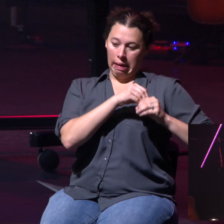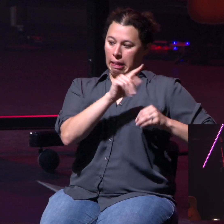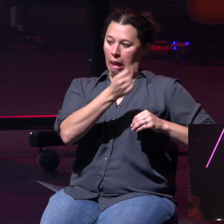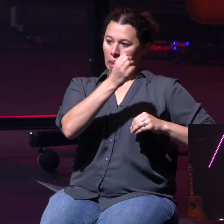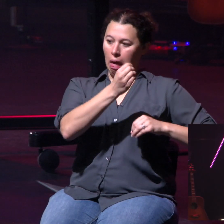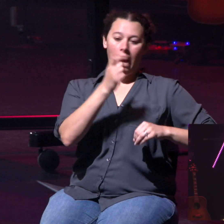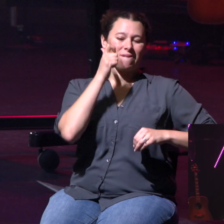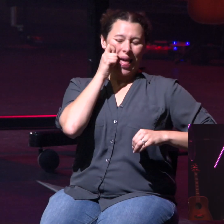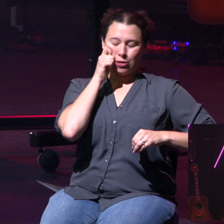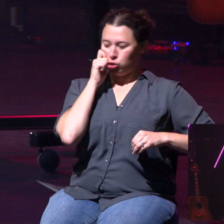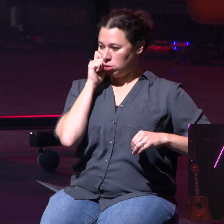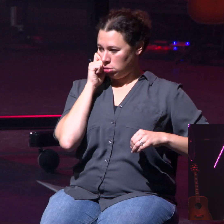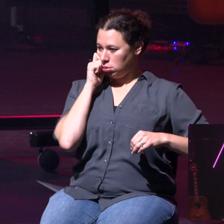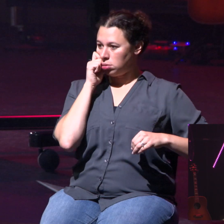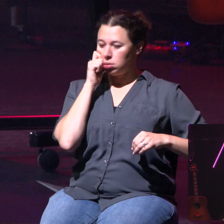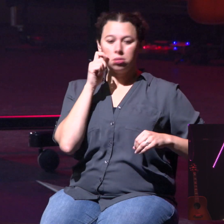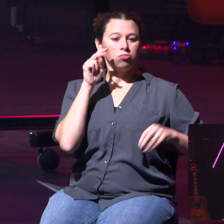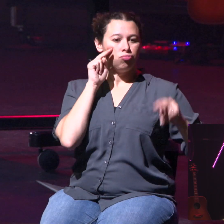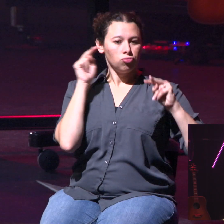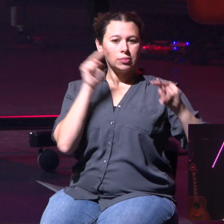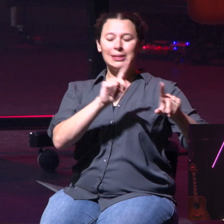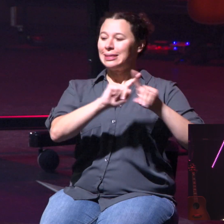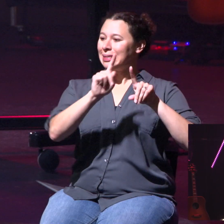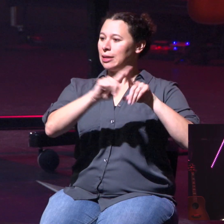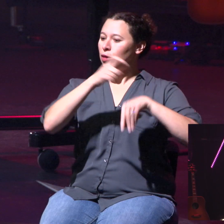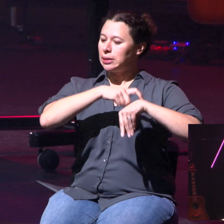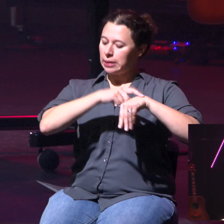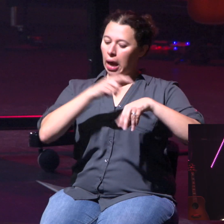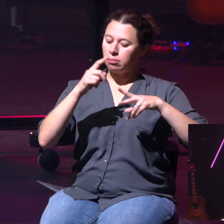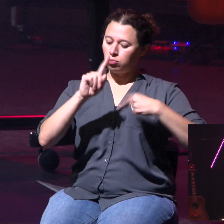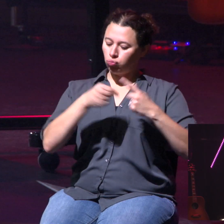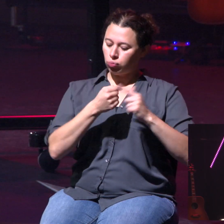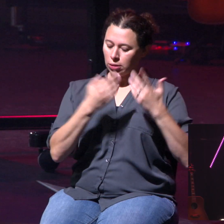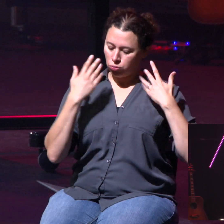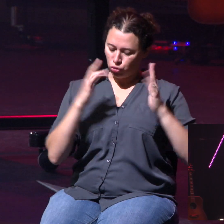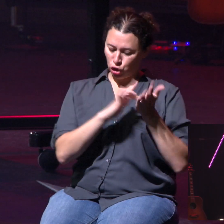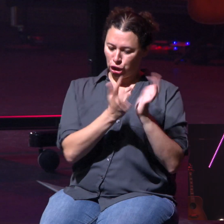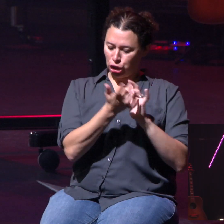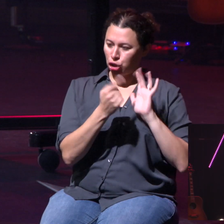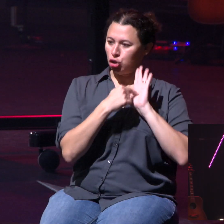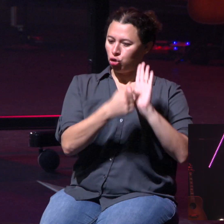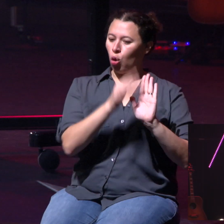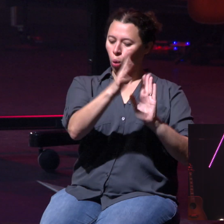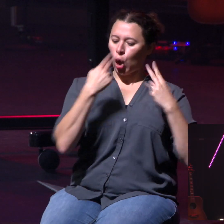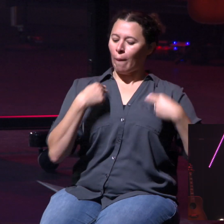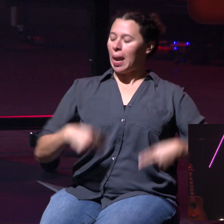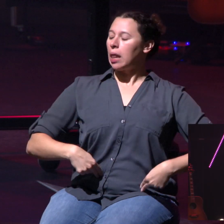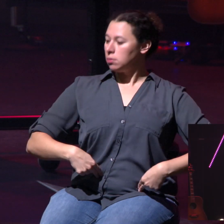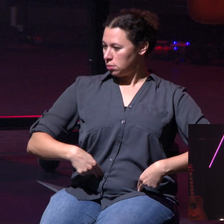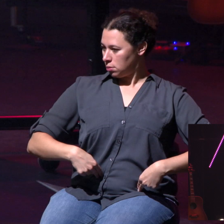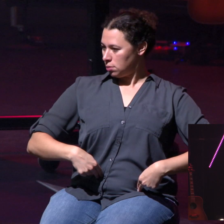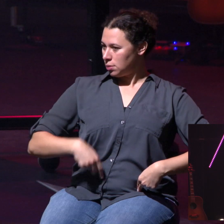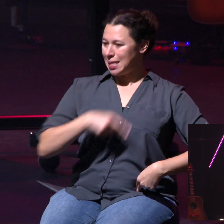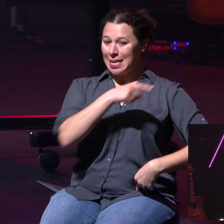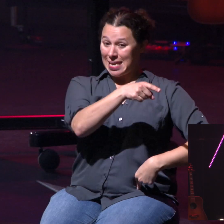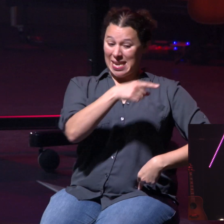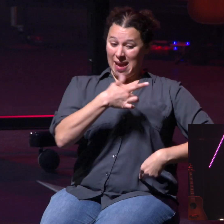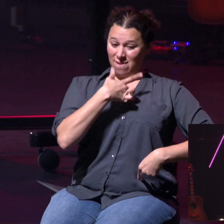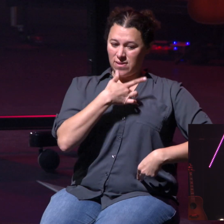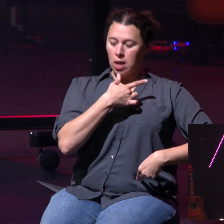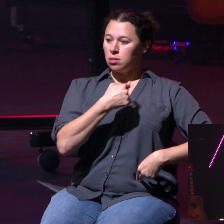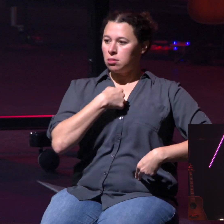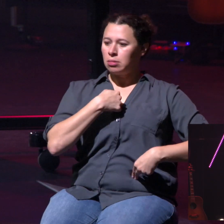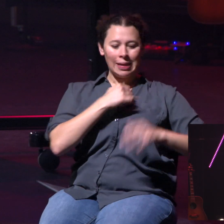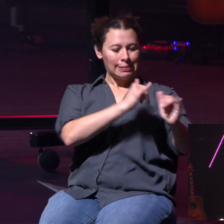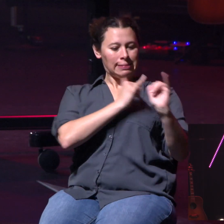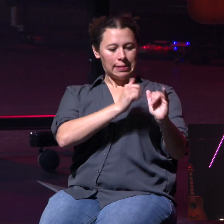where we were looking at the different instances of Jesus' humanity and how he felt the things that we feel and that he's human